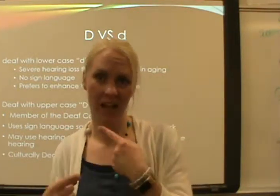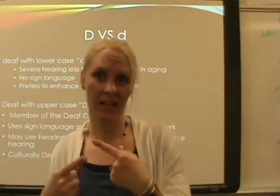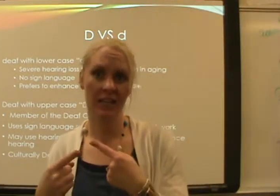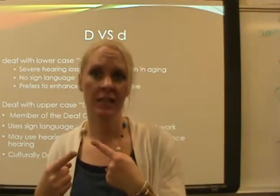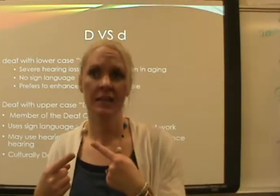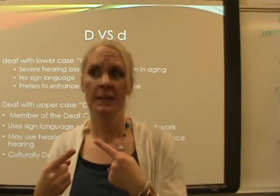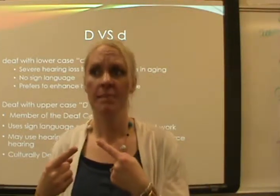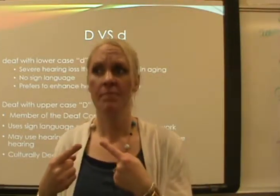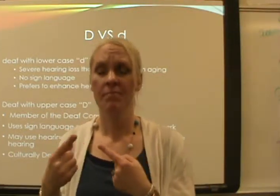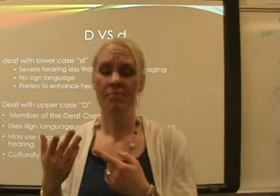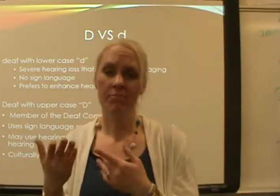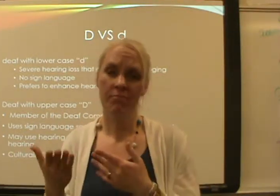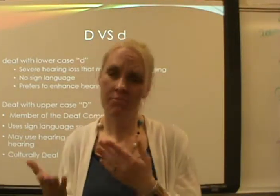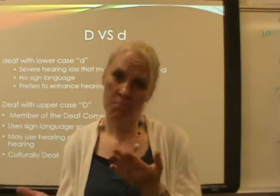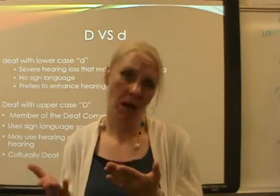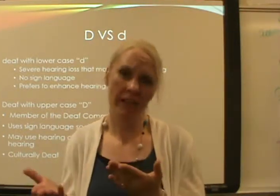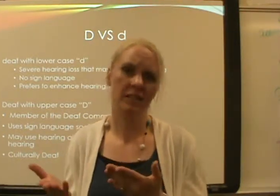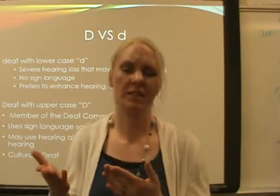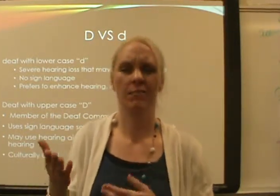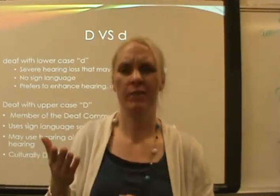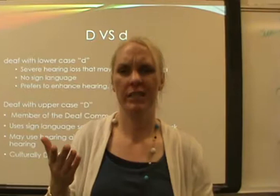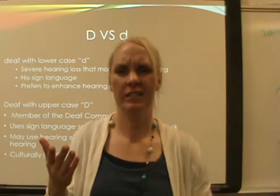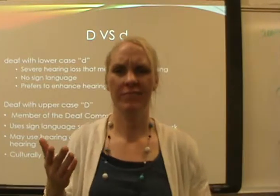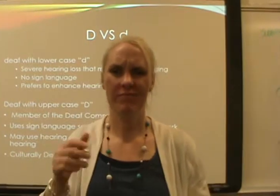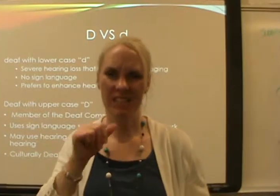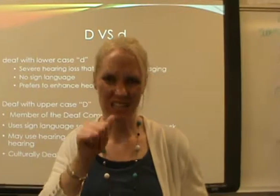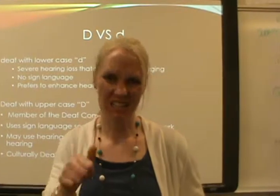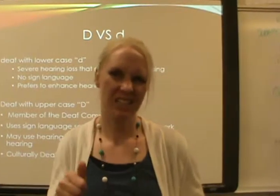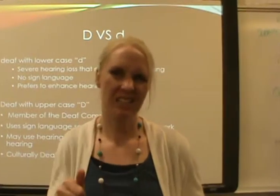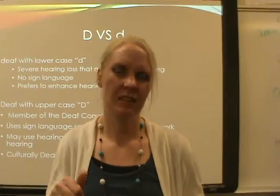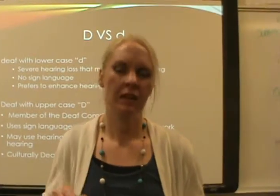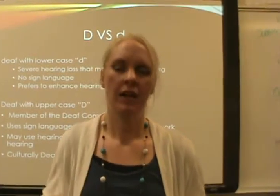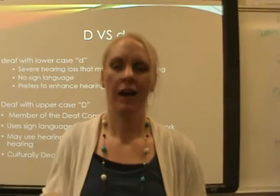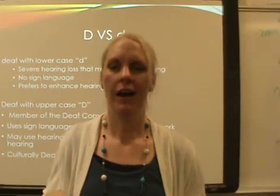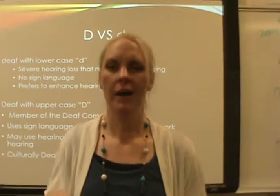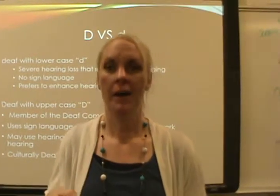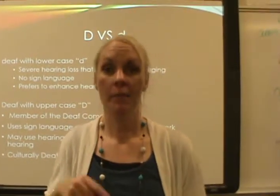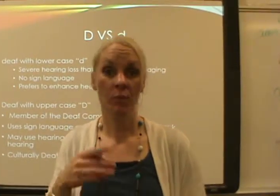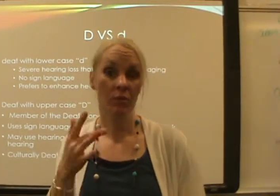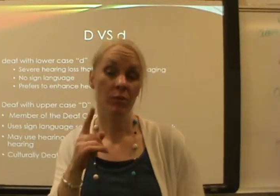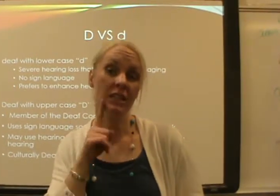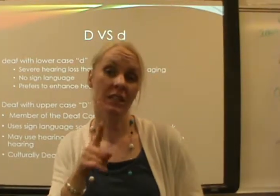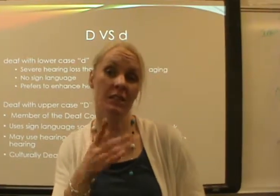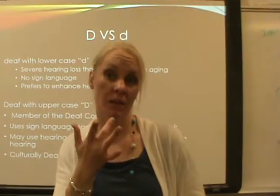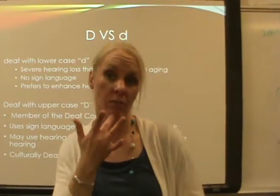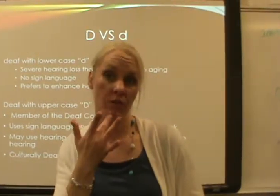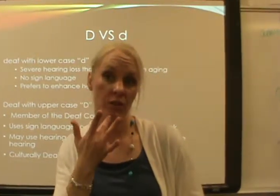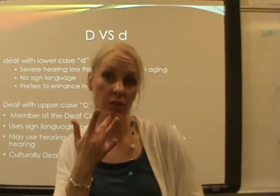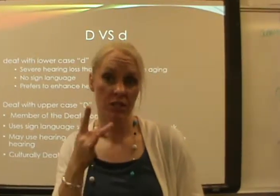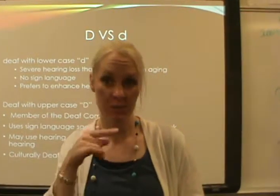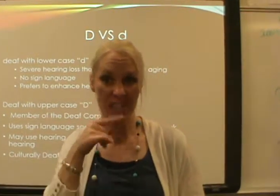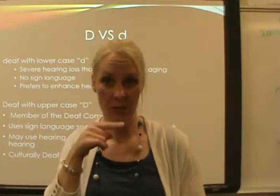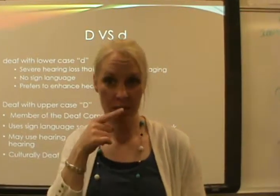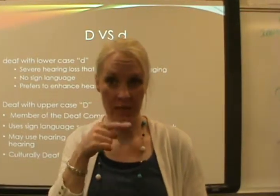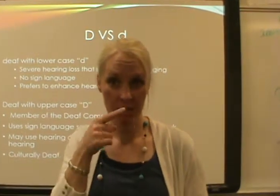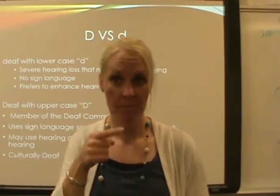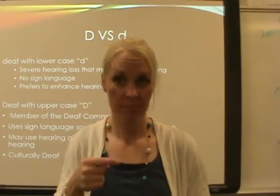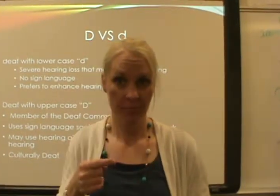sign, might, but doesn't, would really prefer to be hearing.